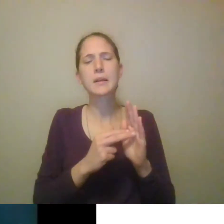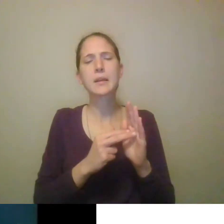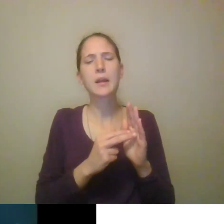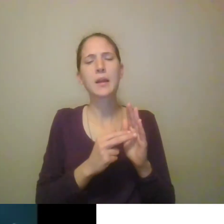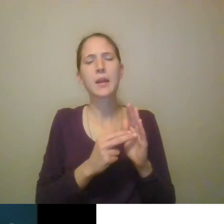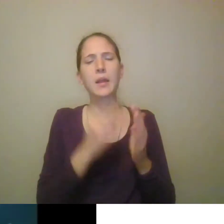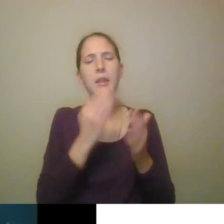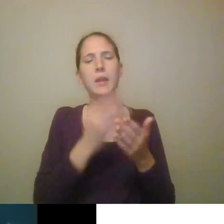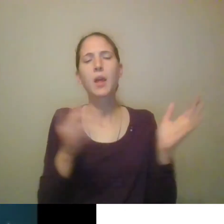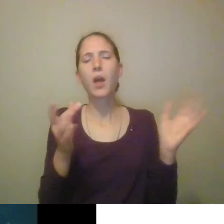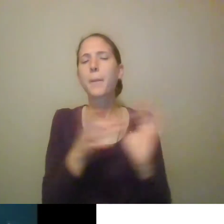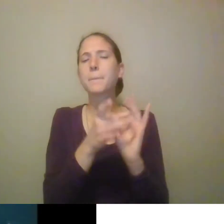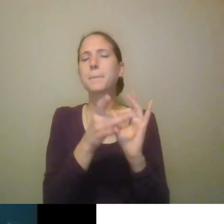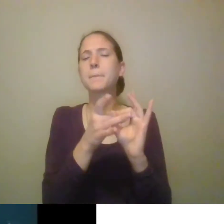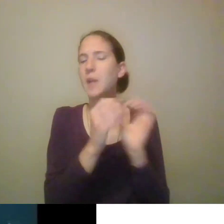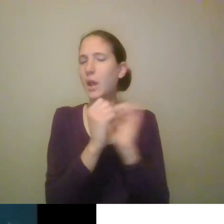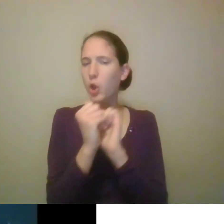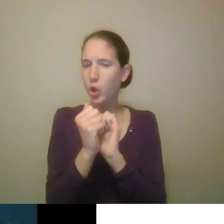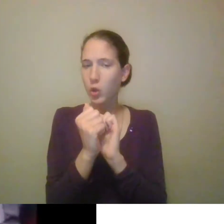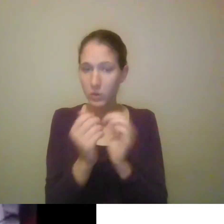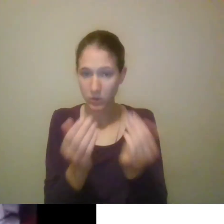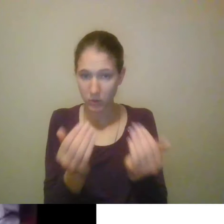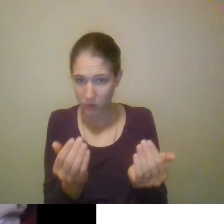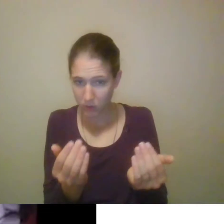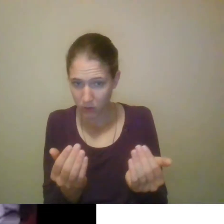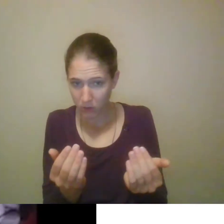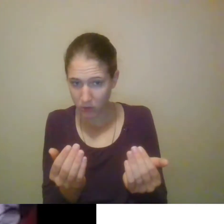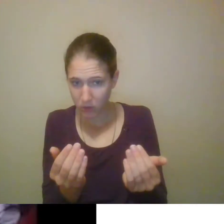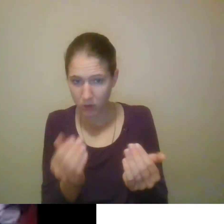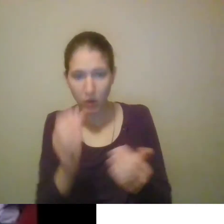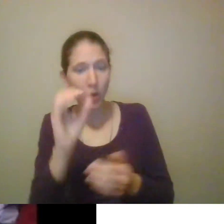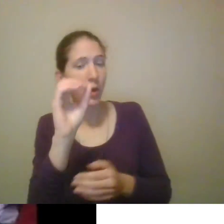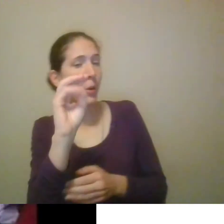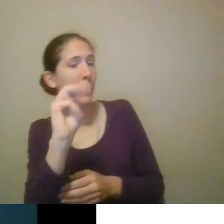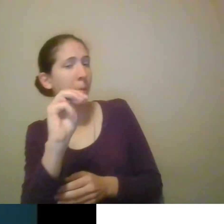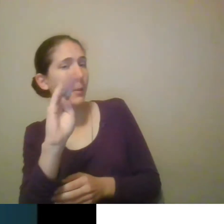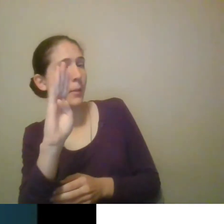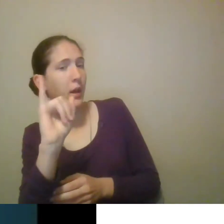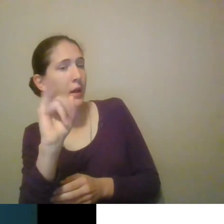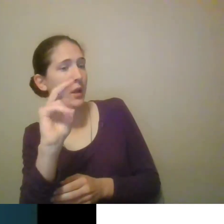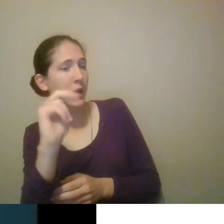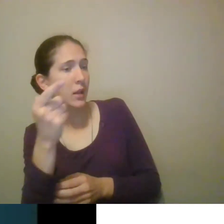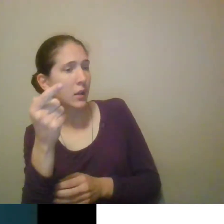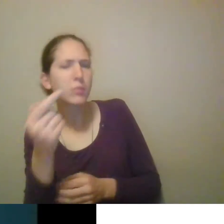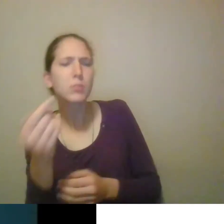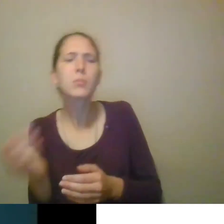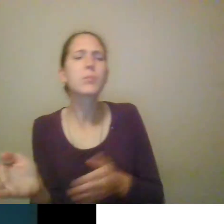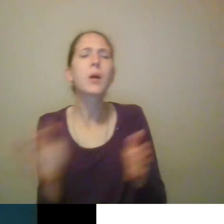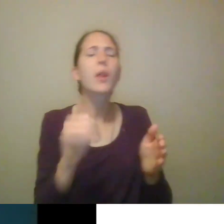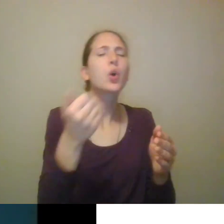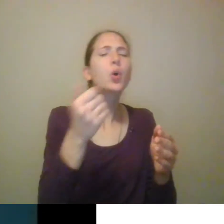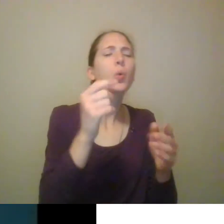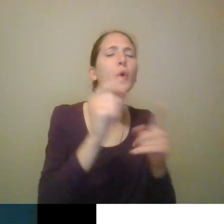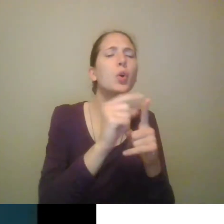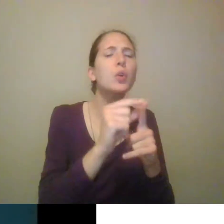what's a name for that? Yes? Combining. Okay, combining is one way. What's another one?